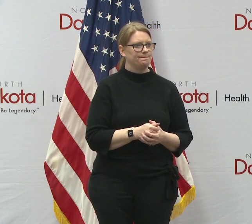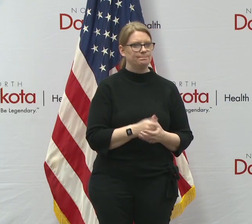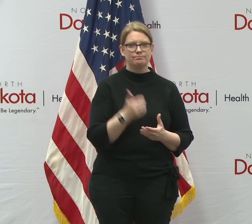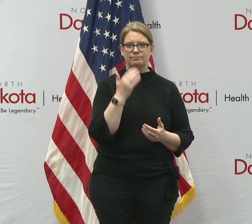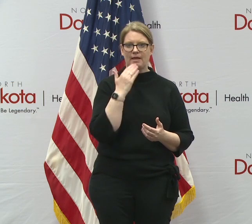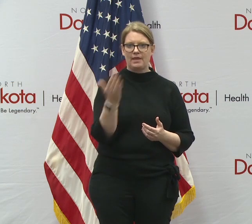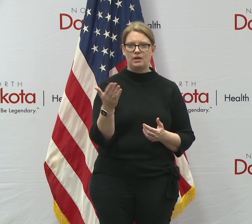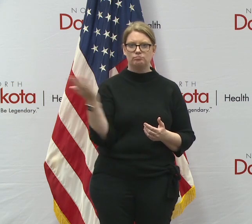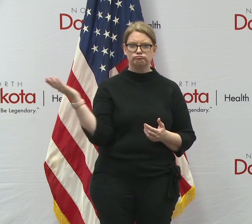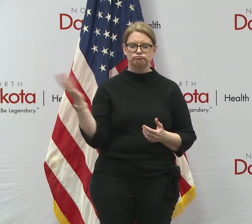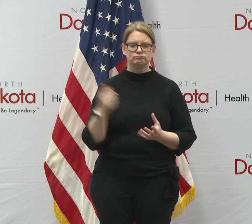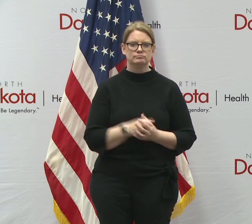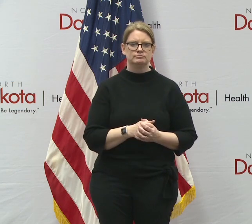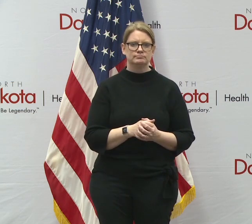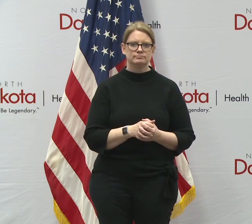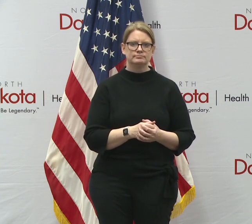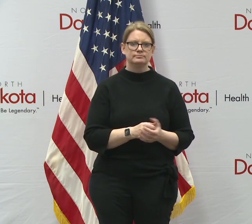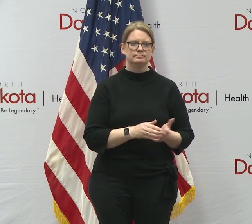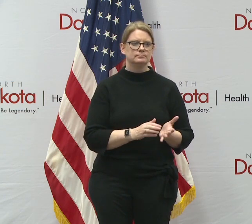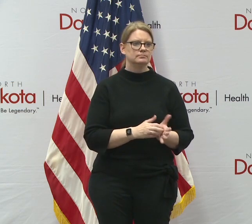Thank you.